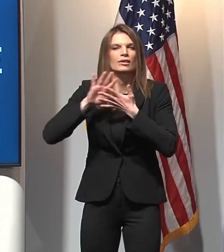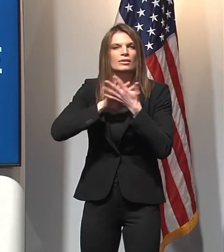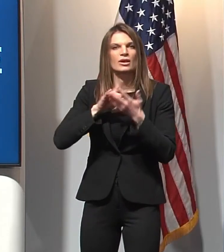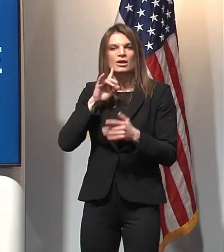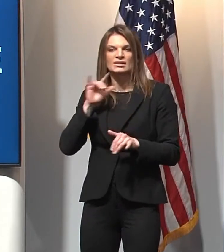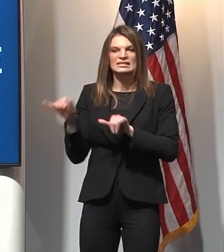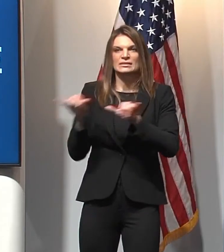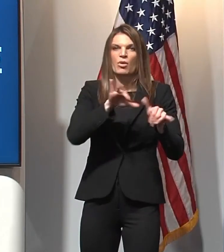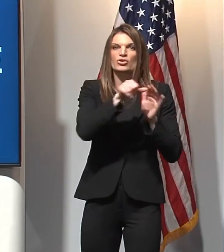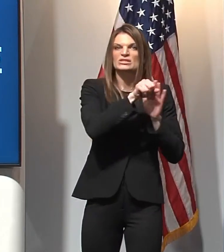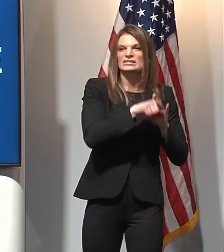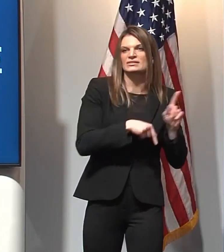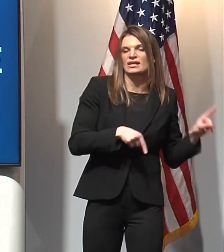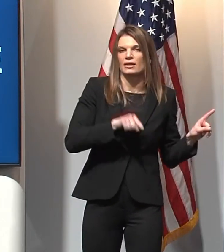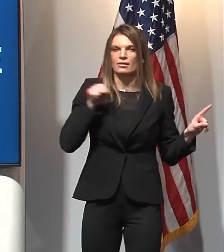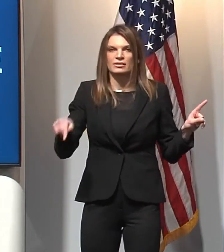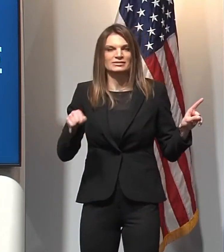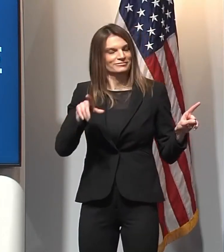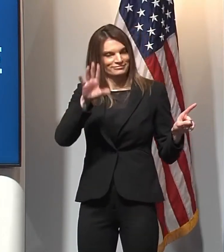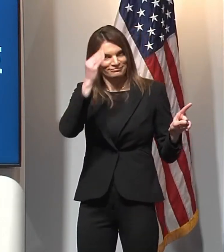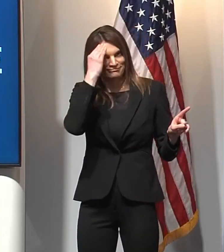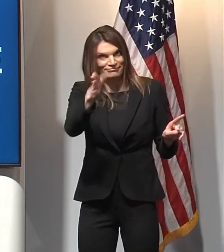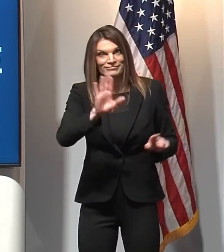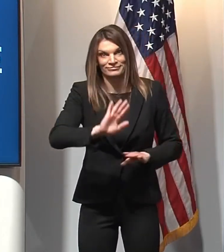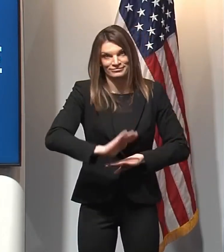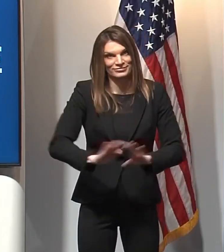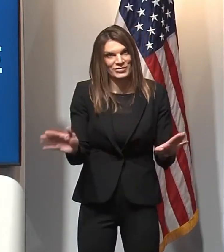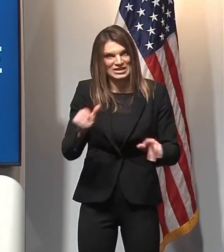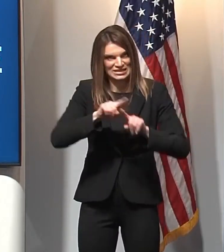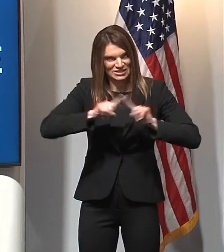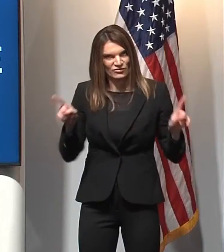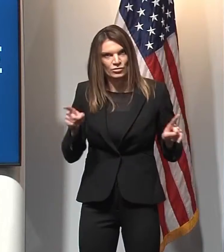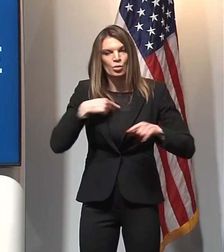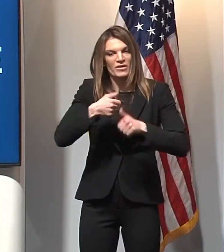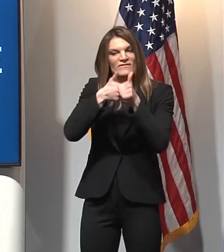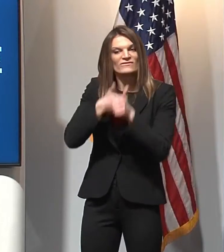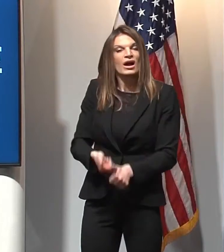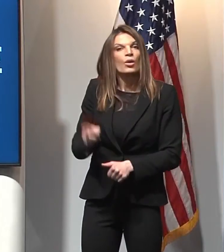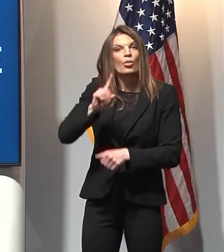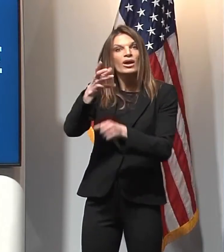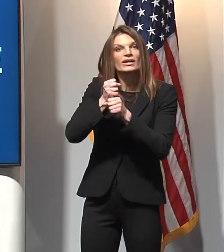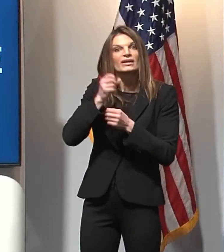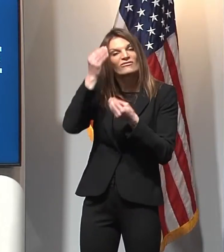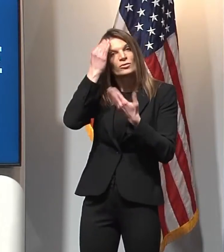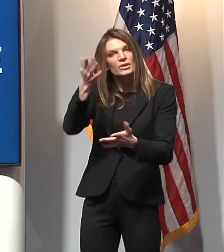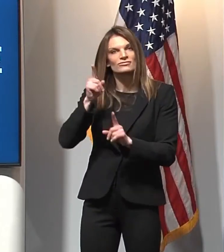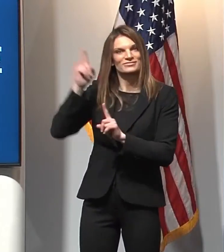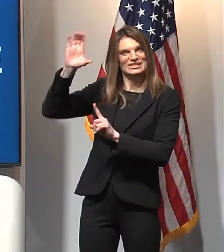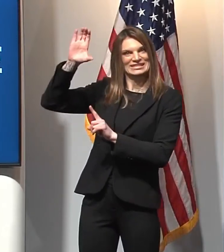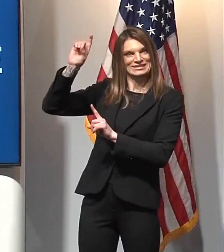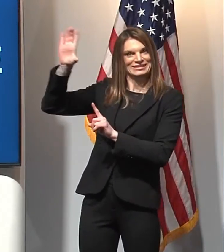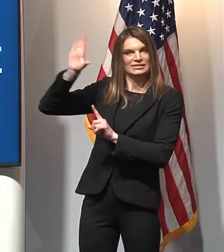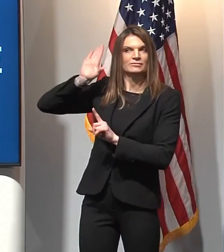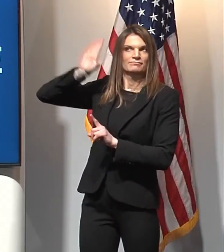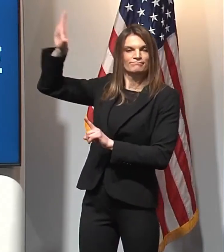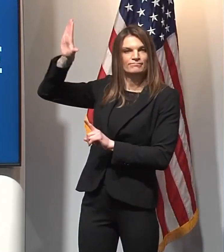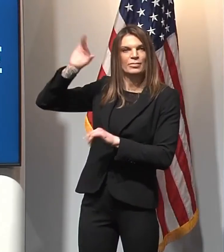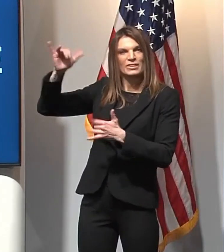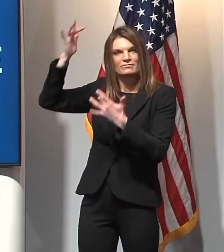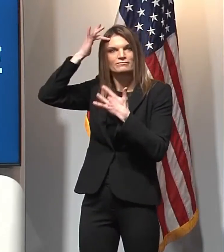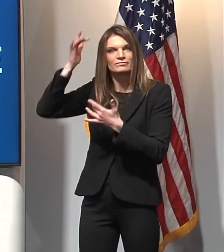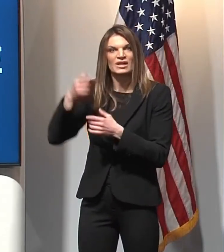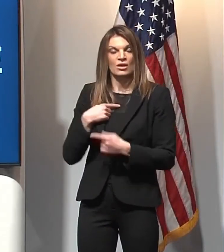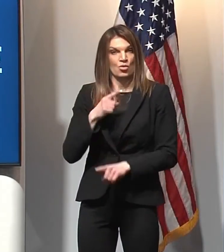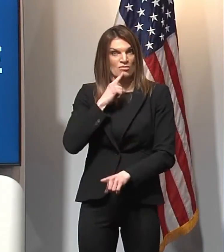to what's happened in other states. I can tell you in Michigan, we followed the CDC, and it's a tragedy, any life that